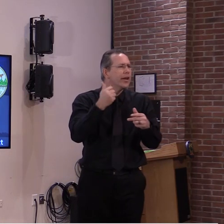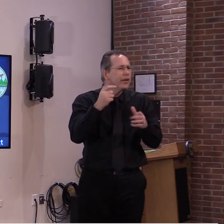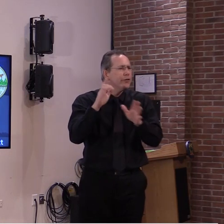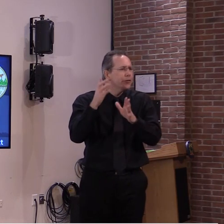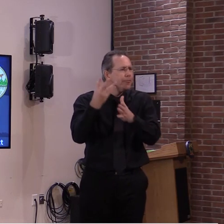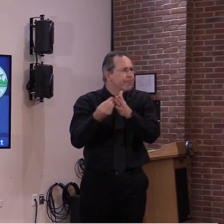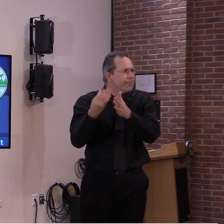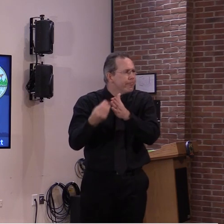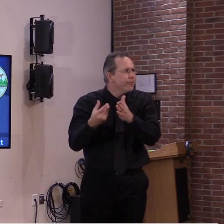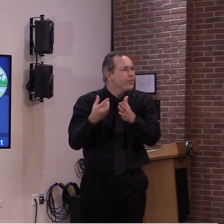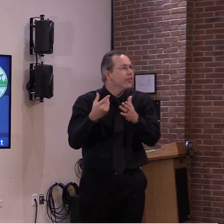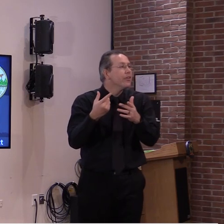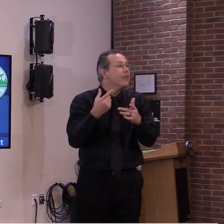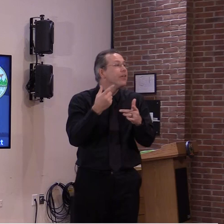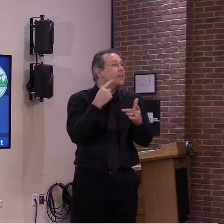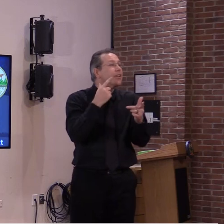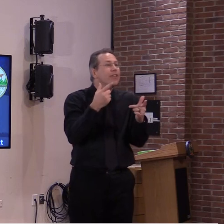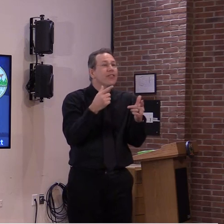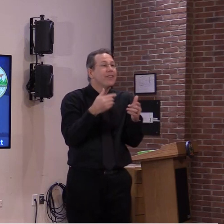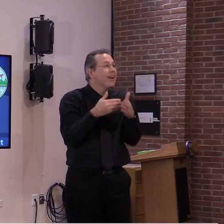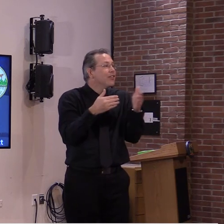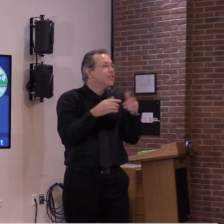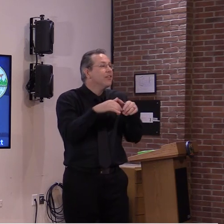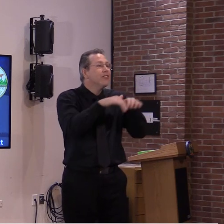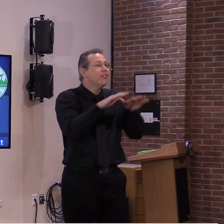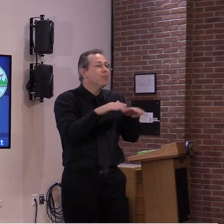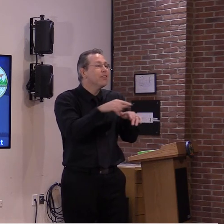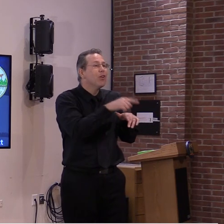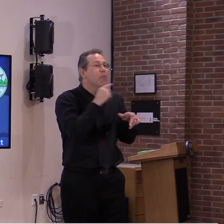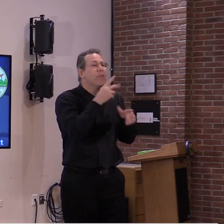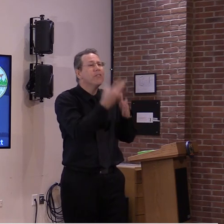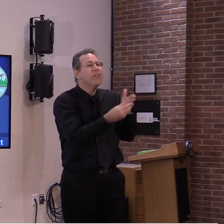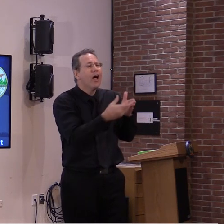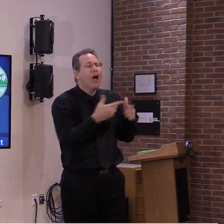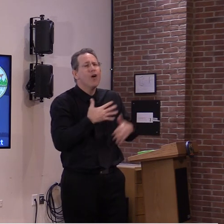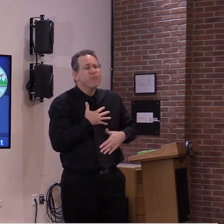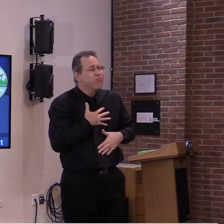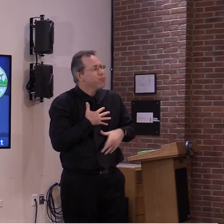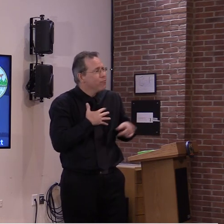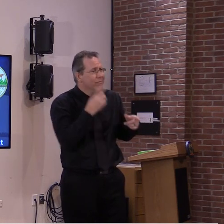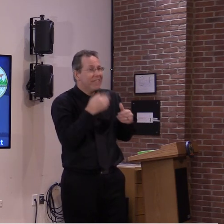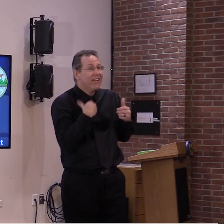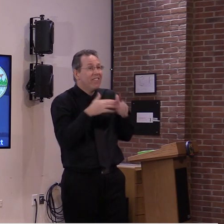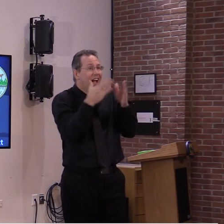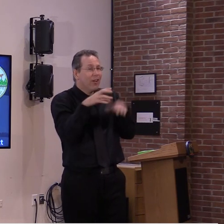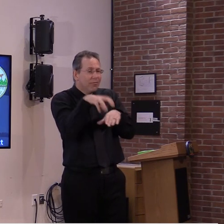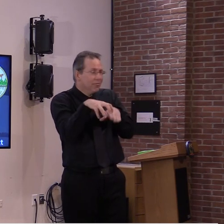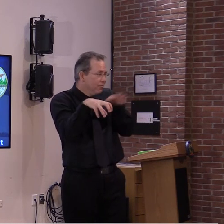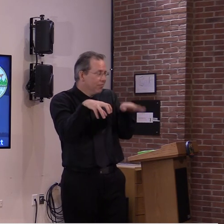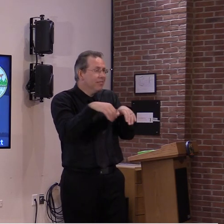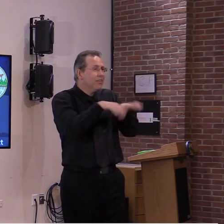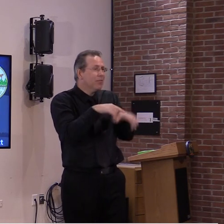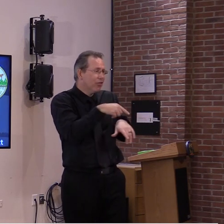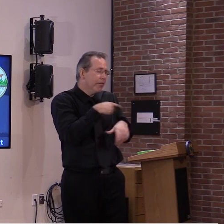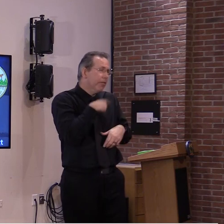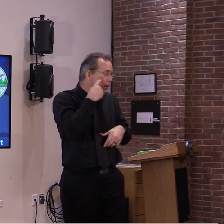age being what it is and with the comorbidities being what they are, it's horrible,